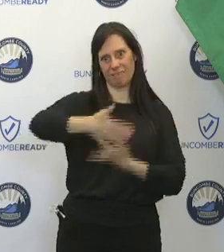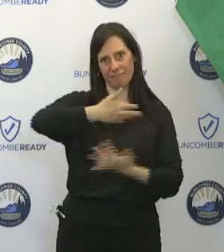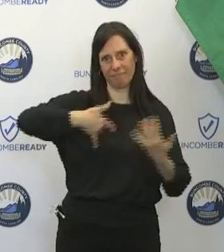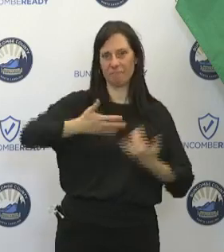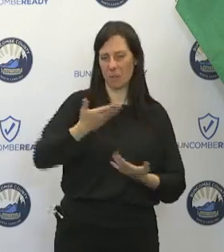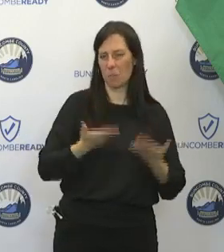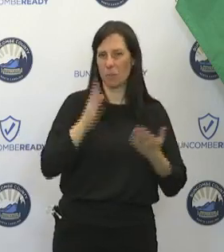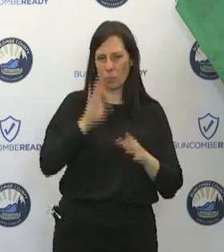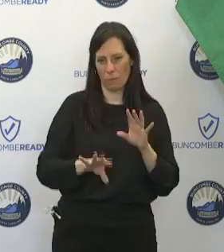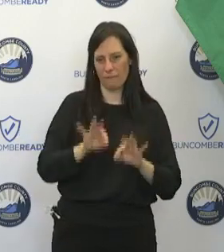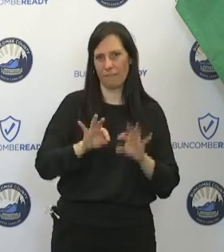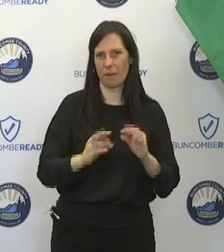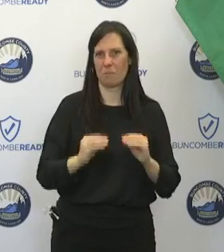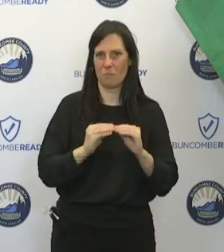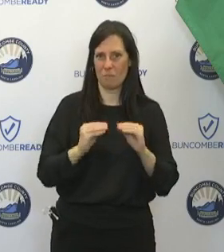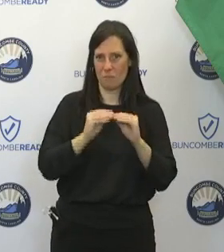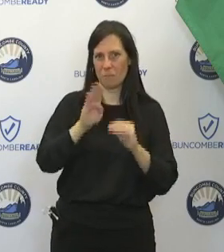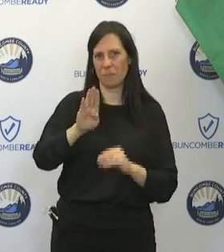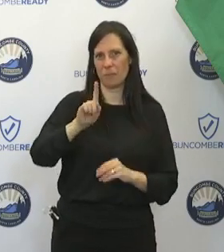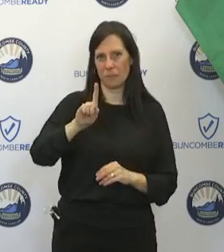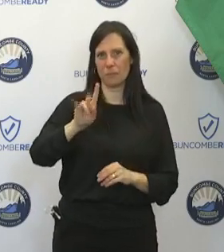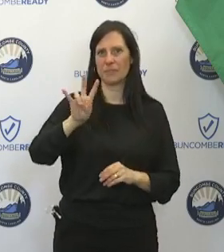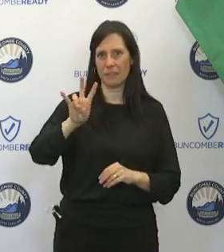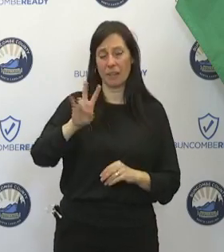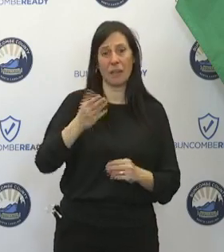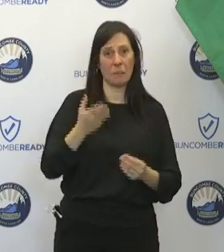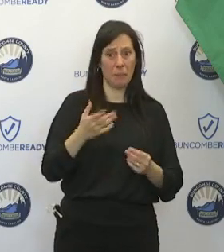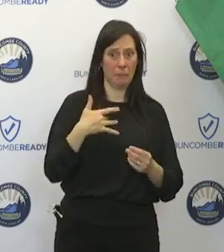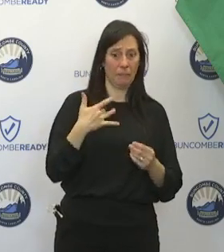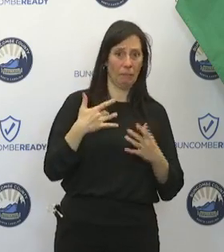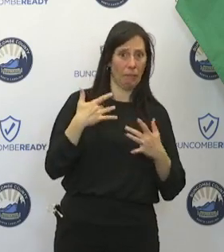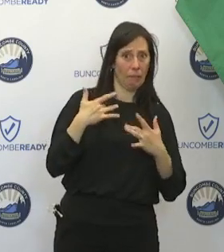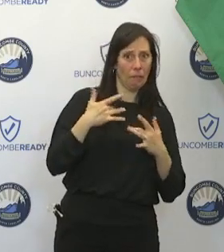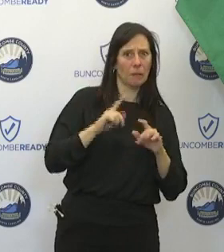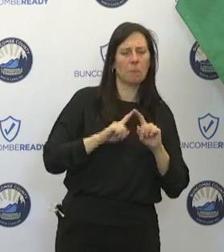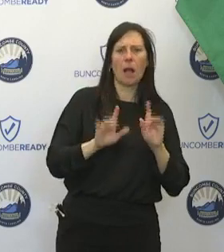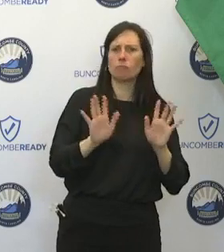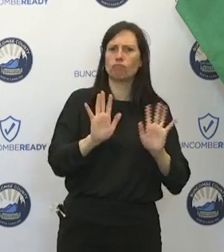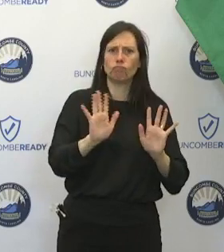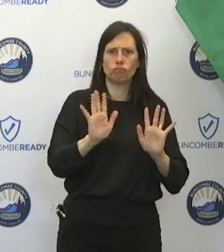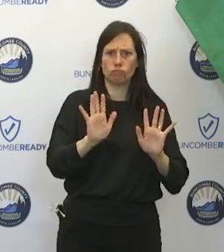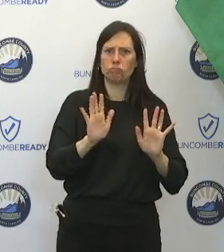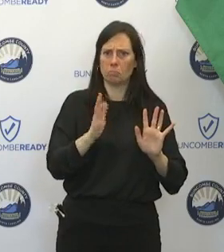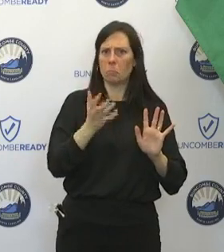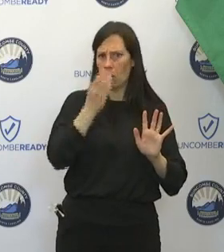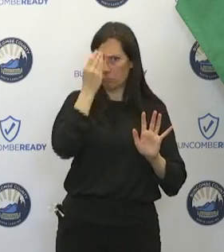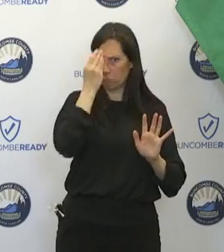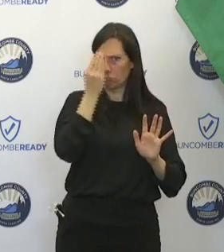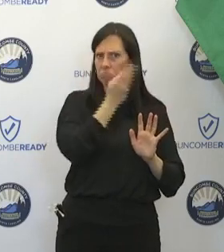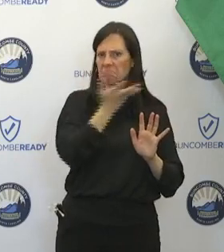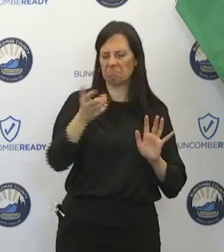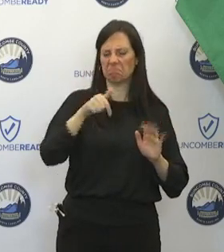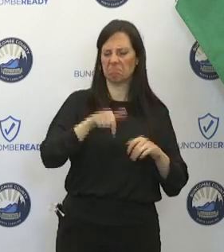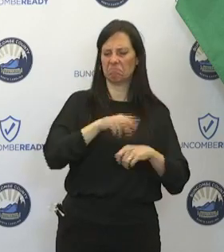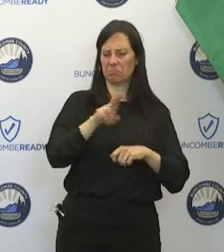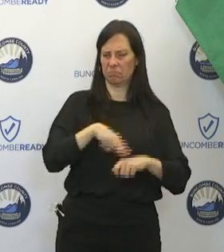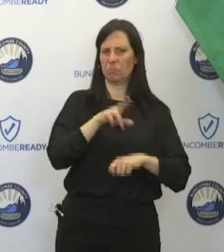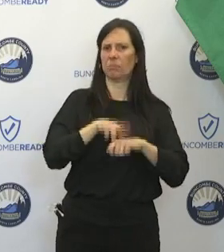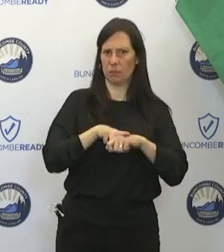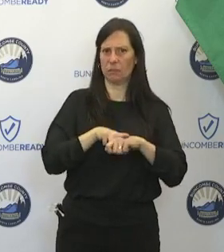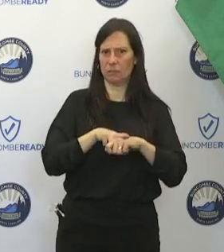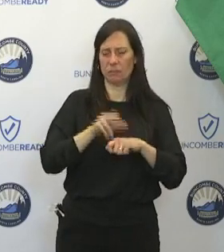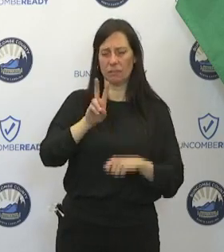While this may seem alarming, we want the community to know that it is not unexpected. This is often the nature